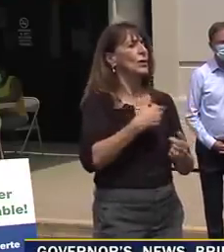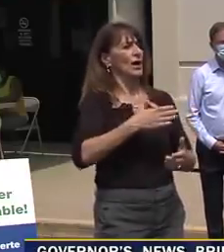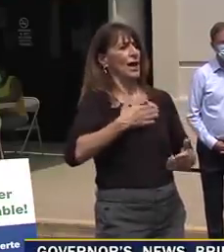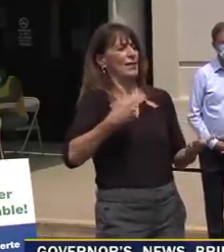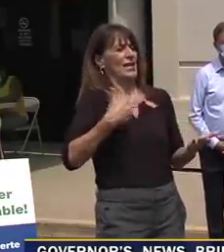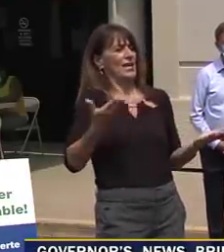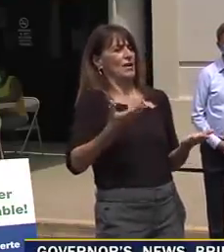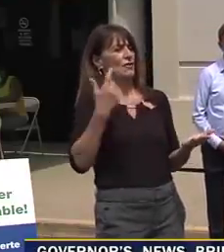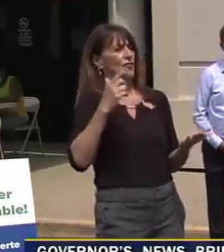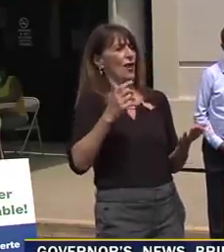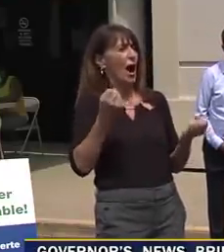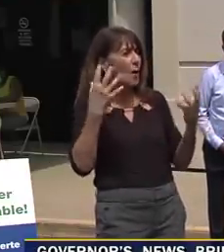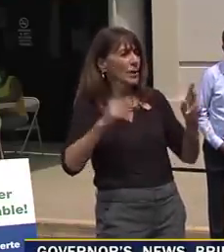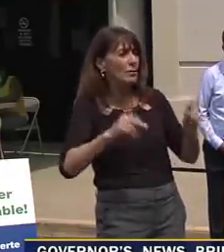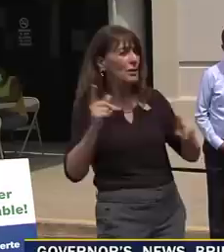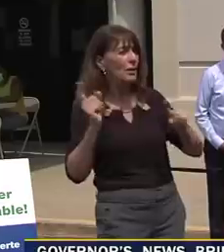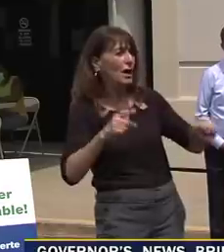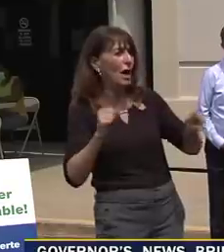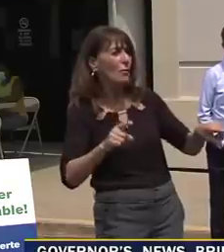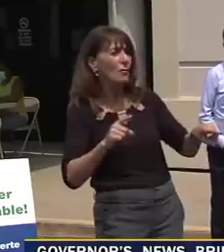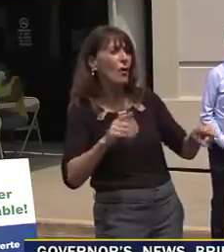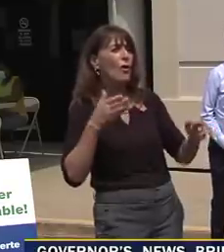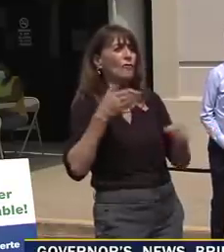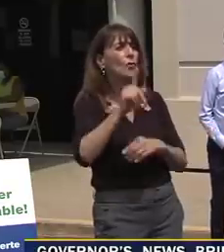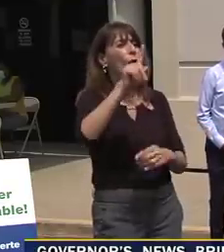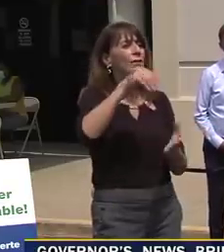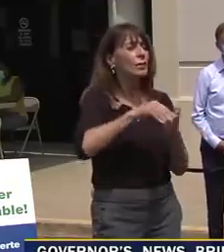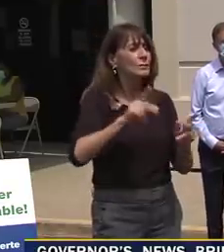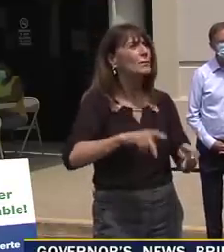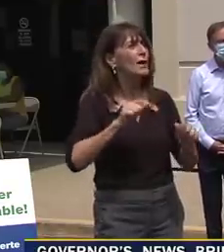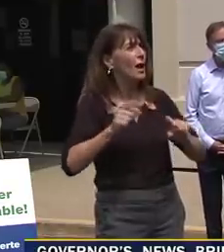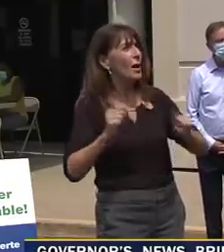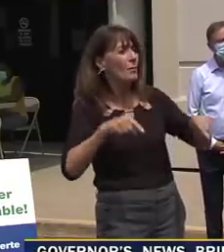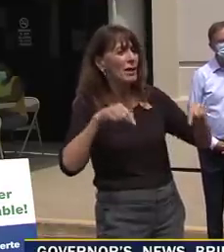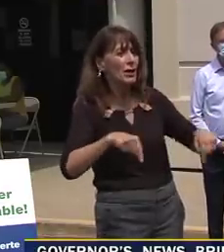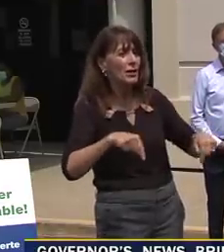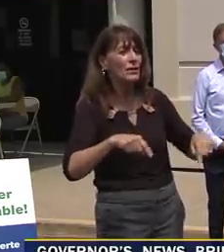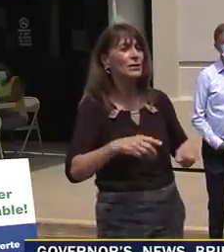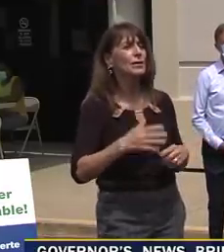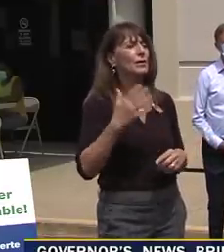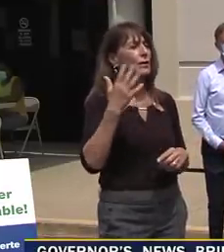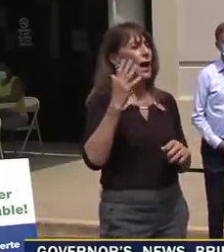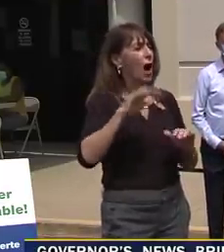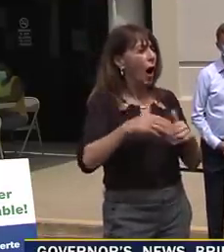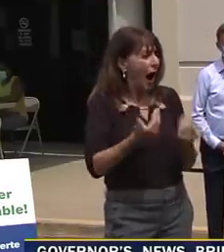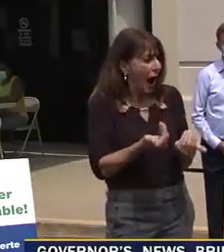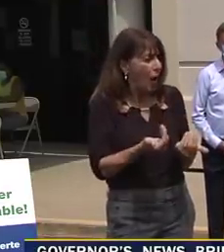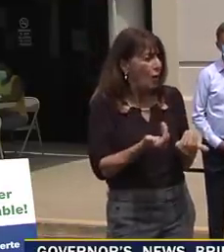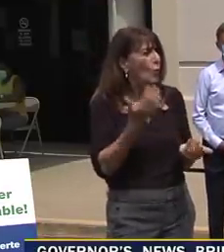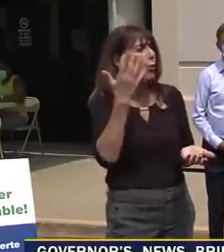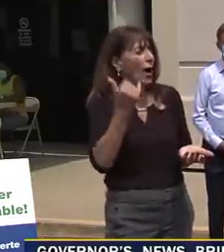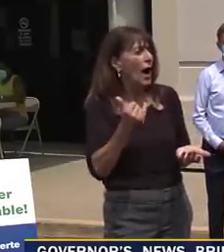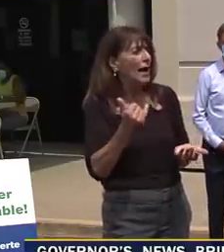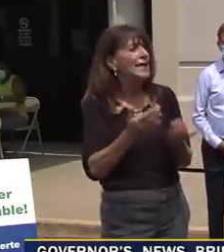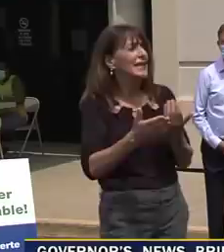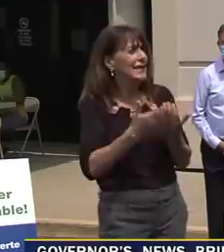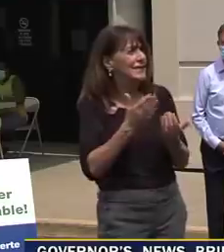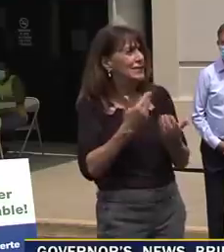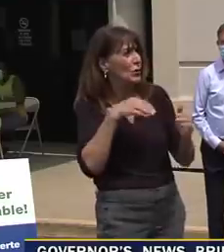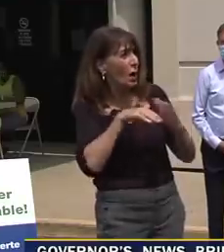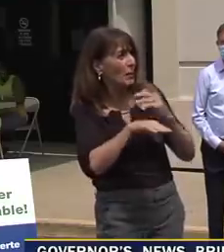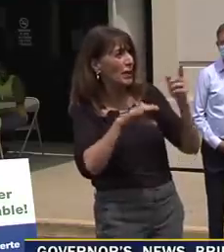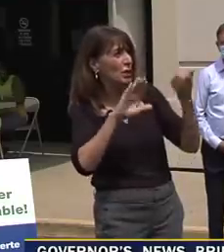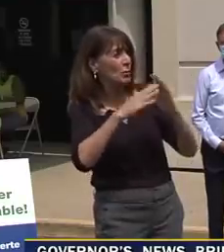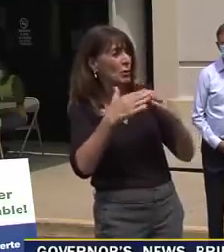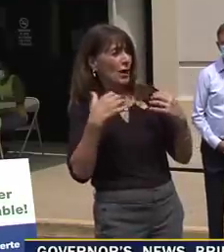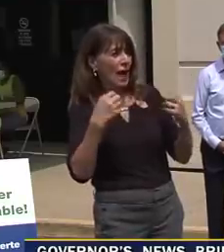home for over 1,000 Connecticut residents. And one of the benefits of accessing COVID testing at federally qualified health